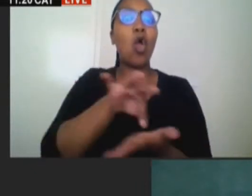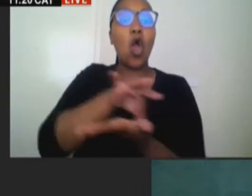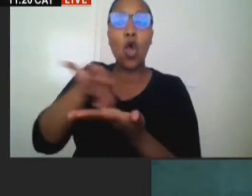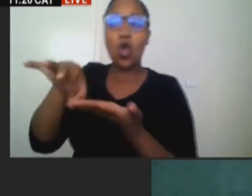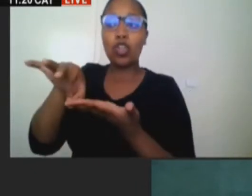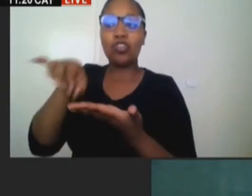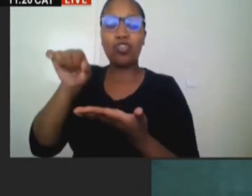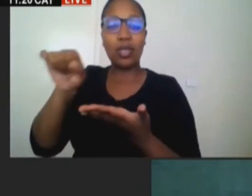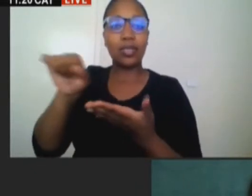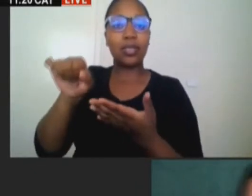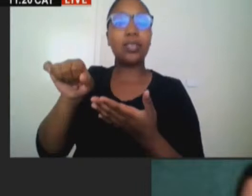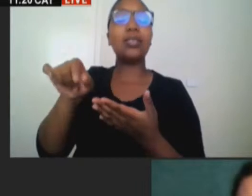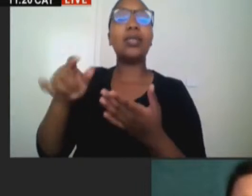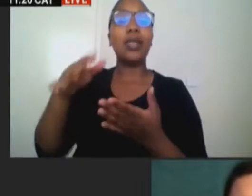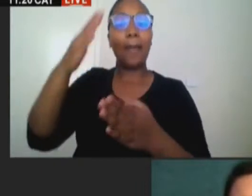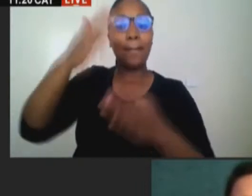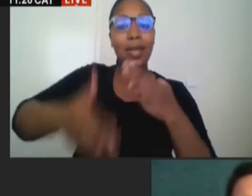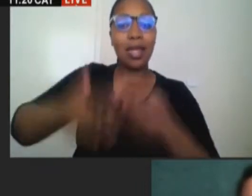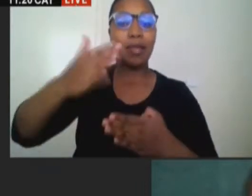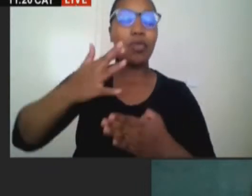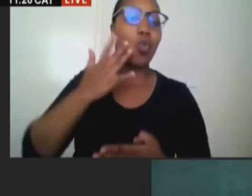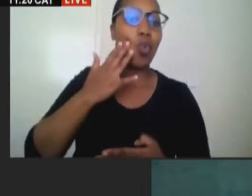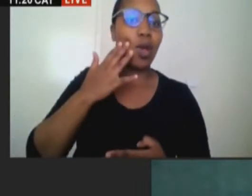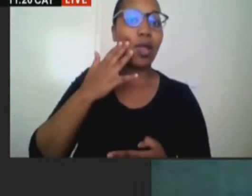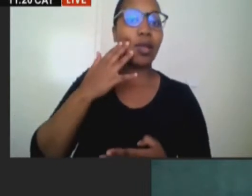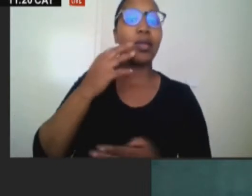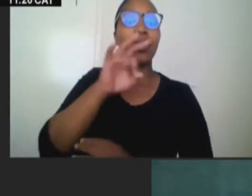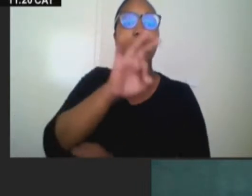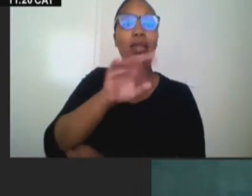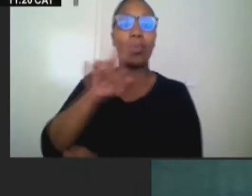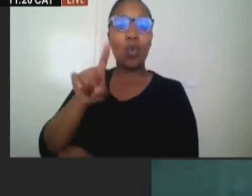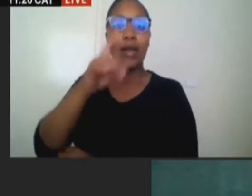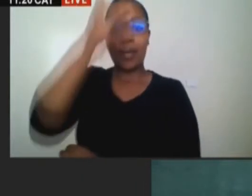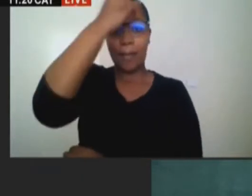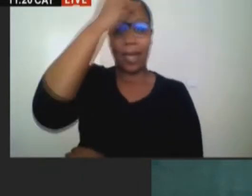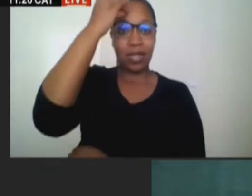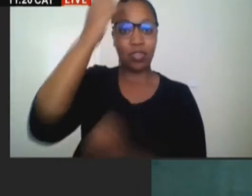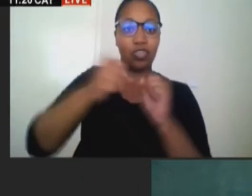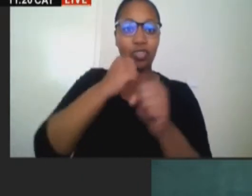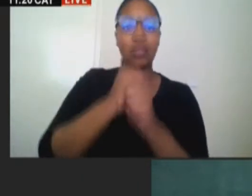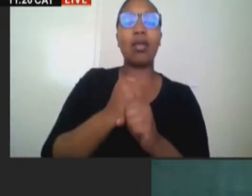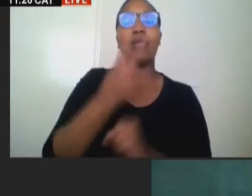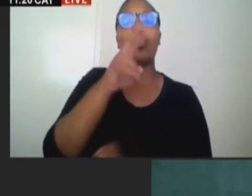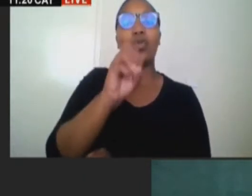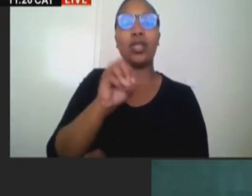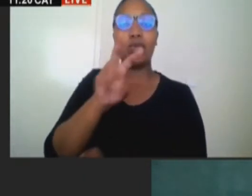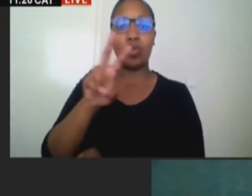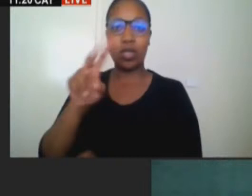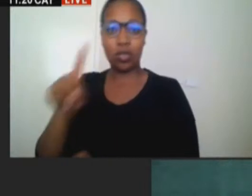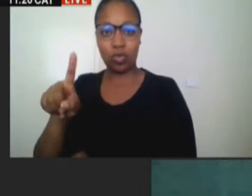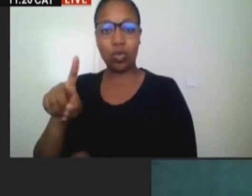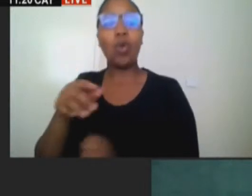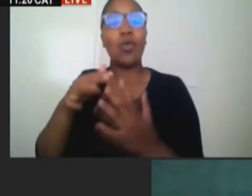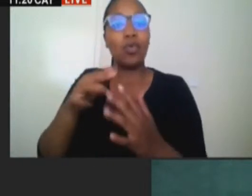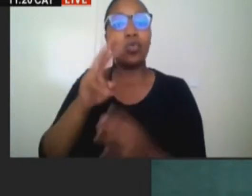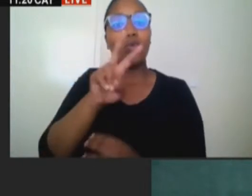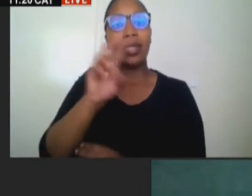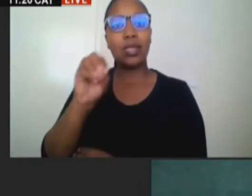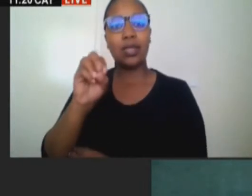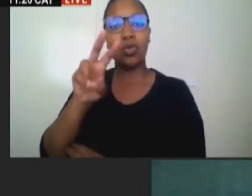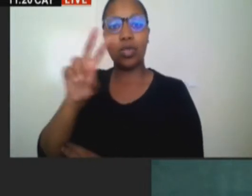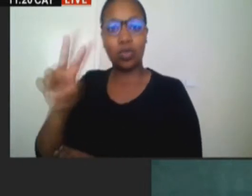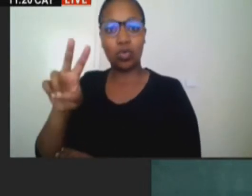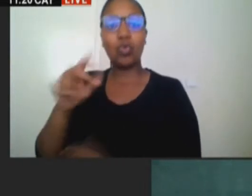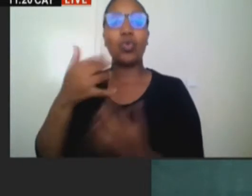at the 31st of March 2022, and we have submitted to our principals that we need that this post